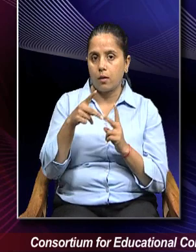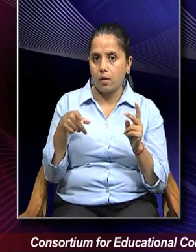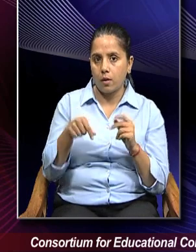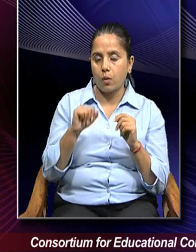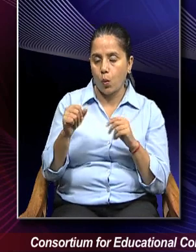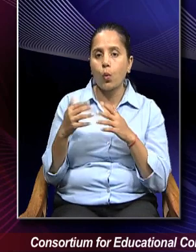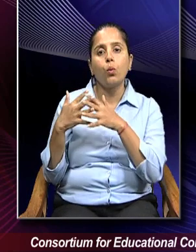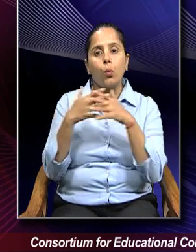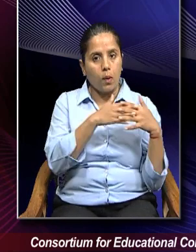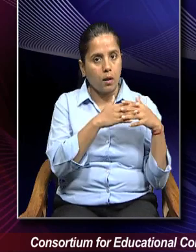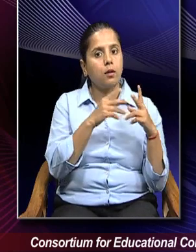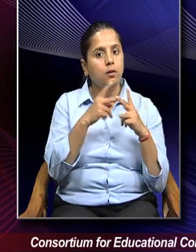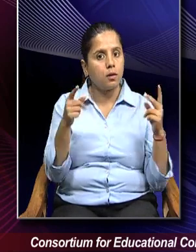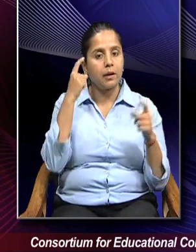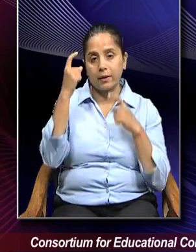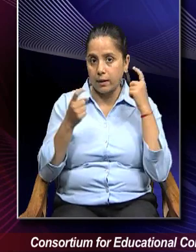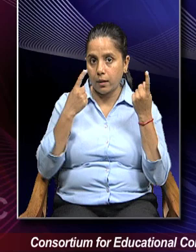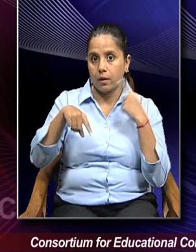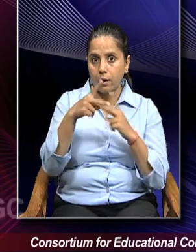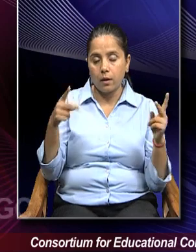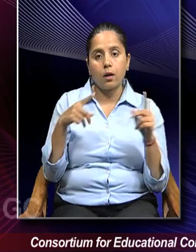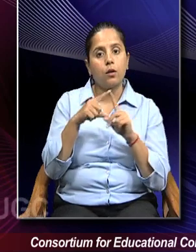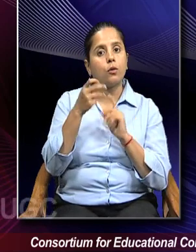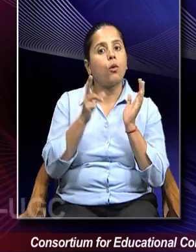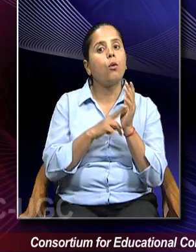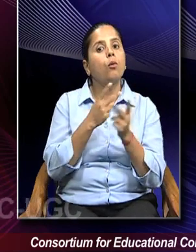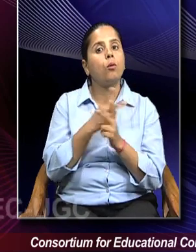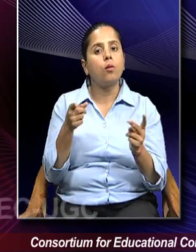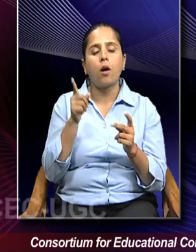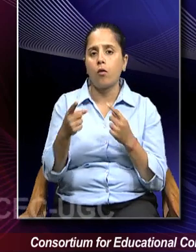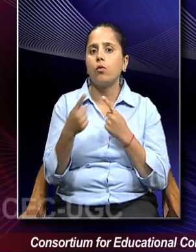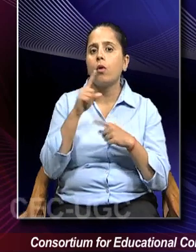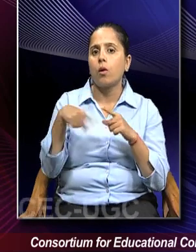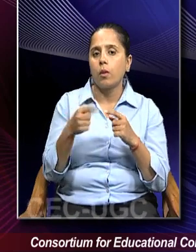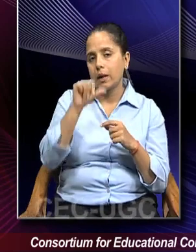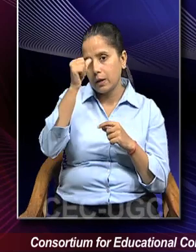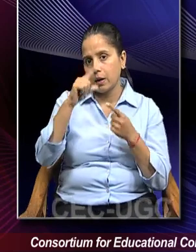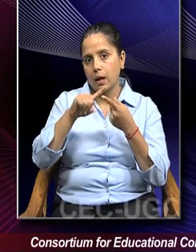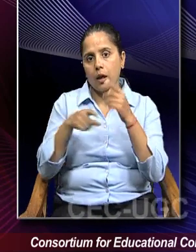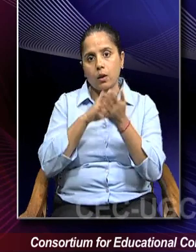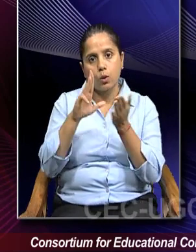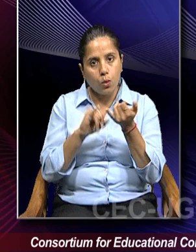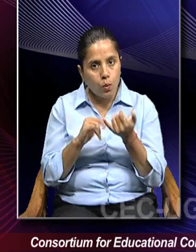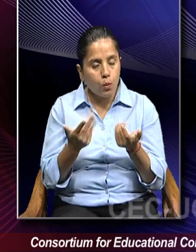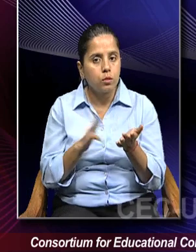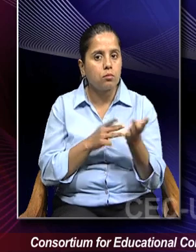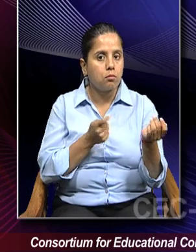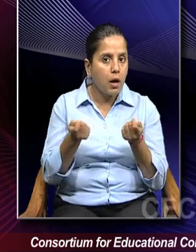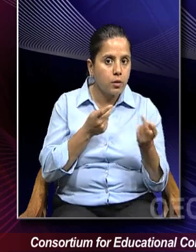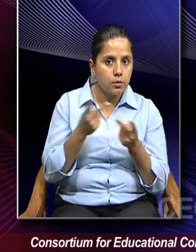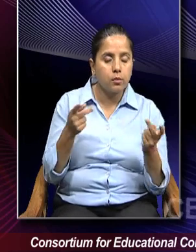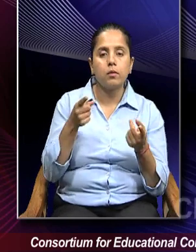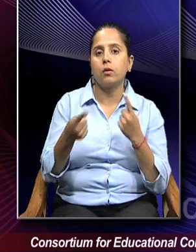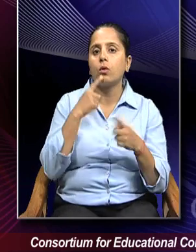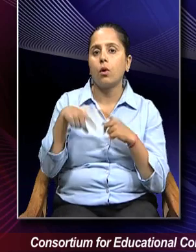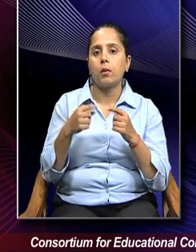Western thinkers domain. They have also talked about the Indian ethos in management, and they talk about